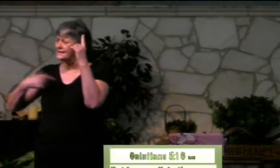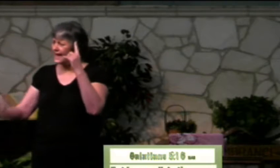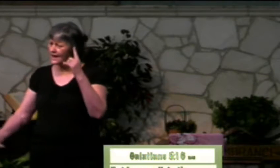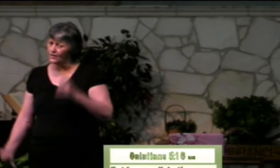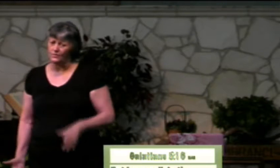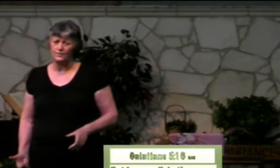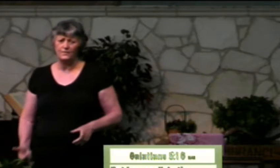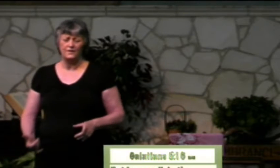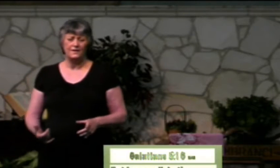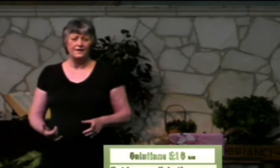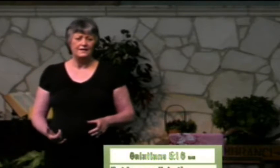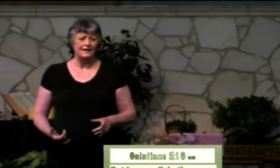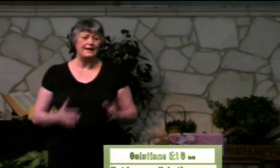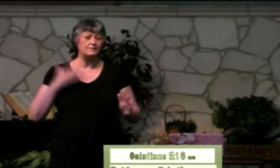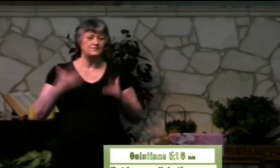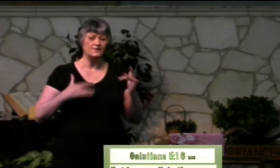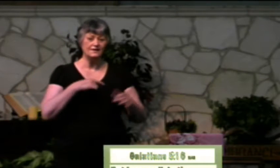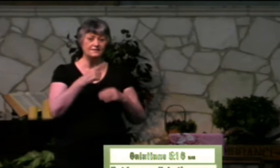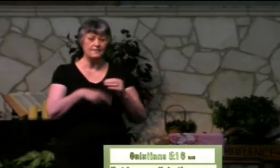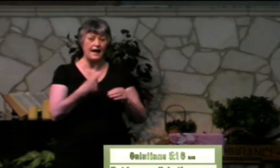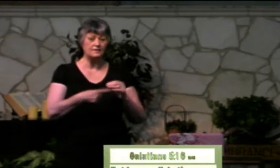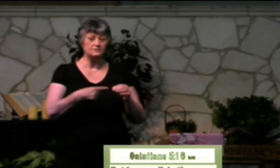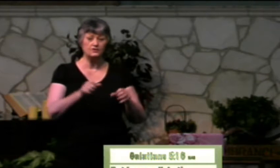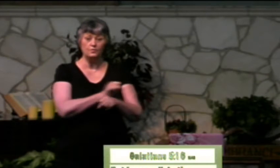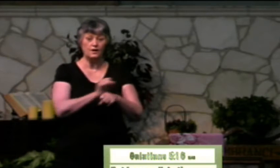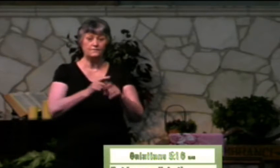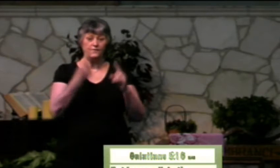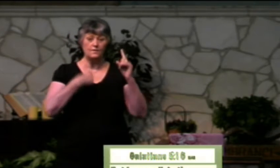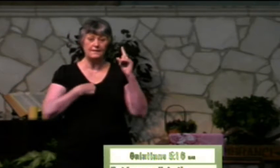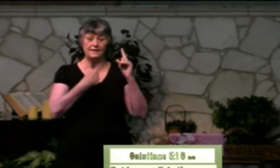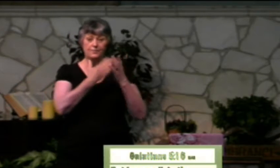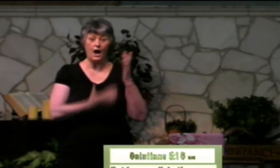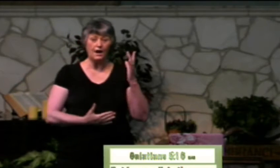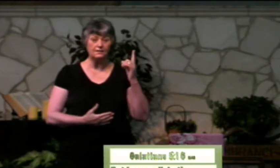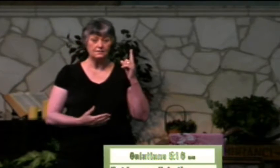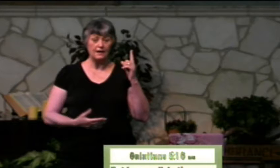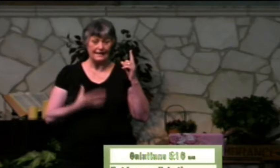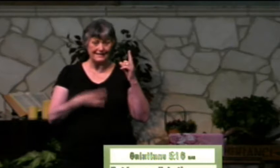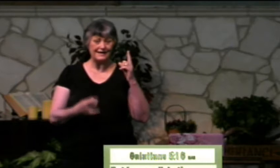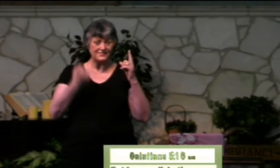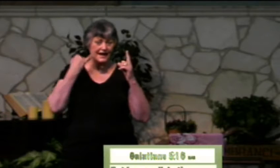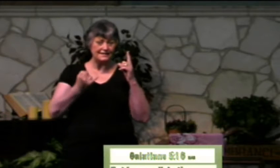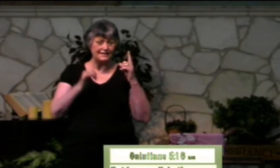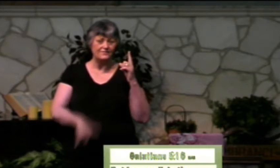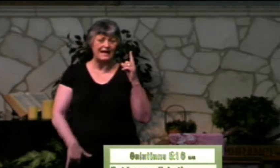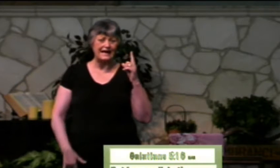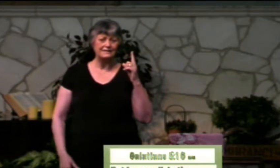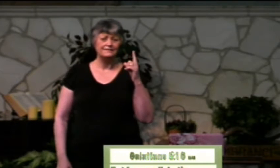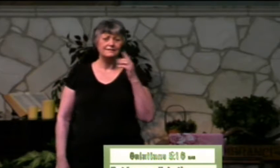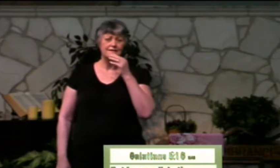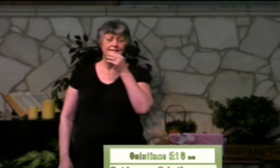now." And I was thrilled about the work for me part. I liked the idea of that.